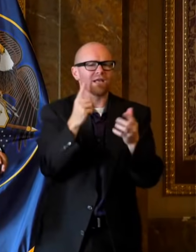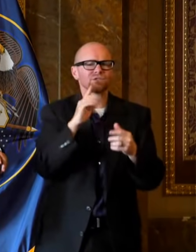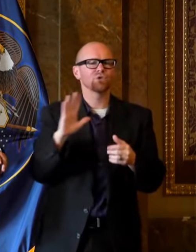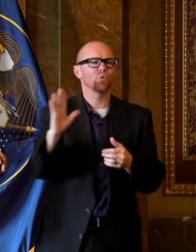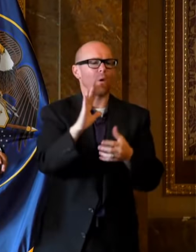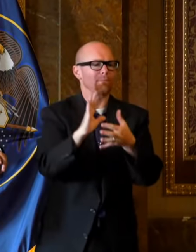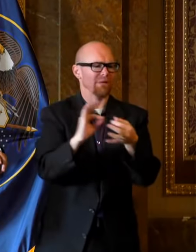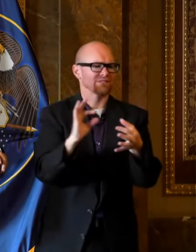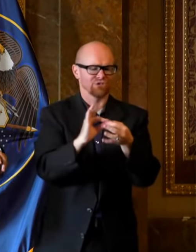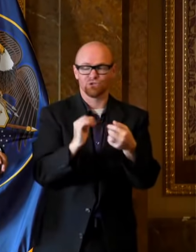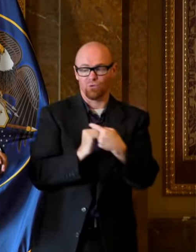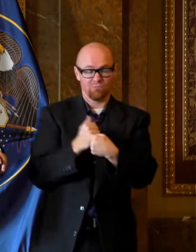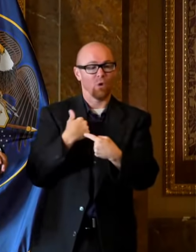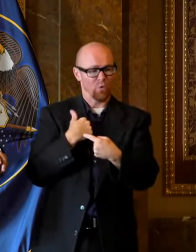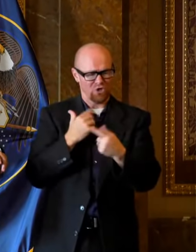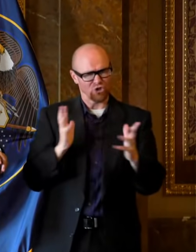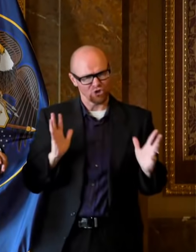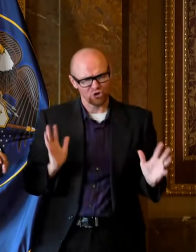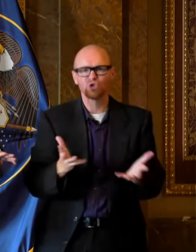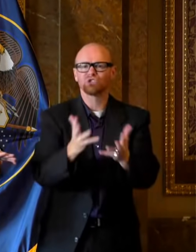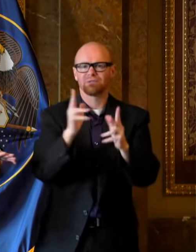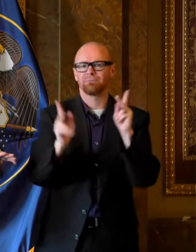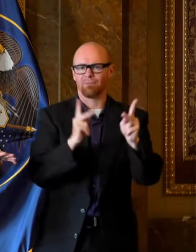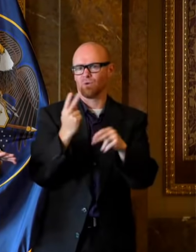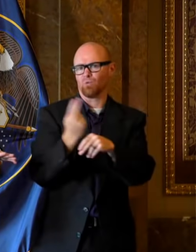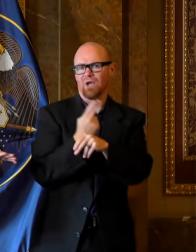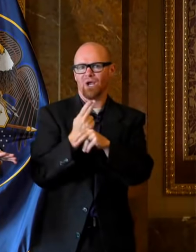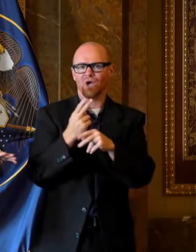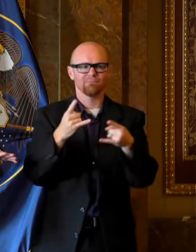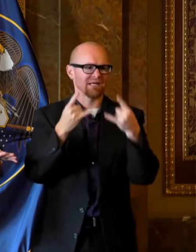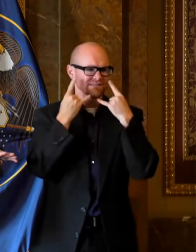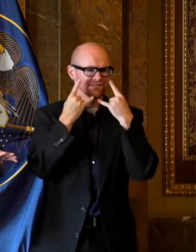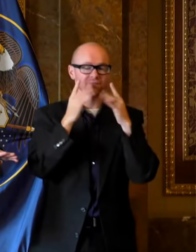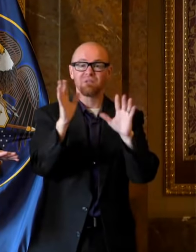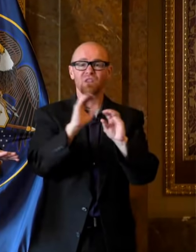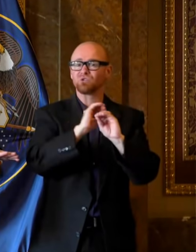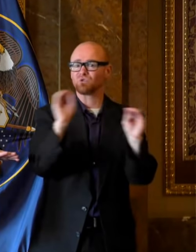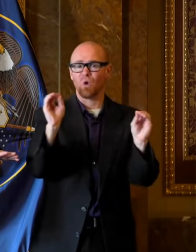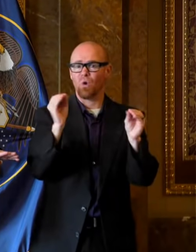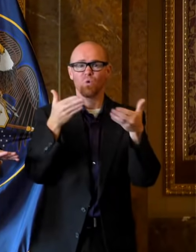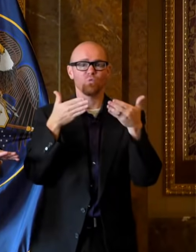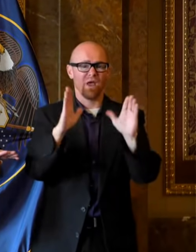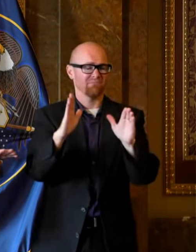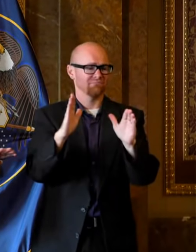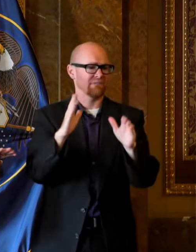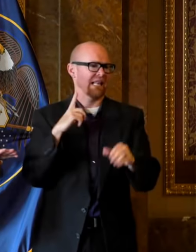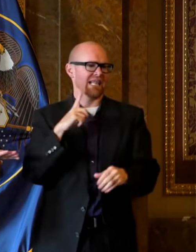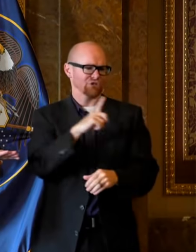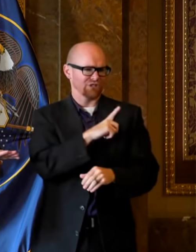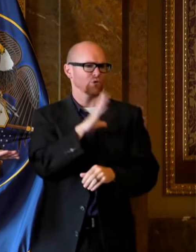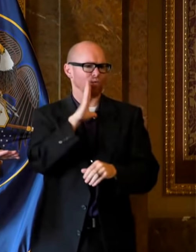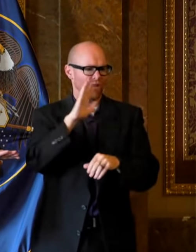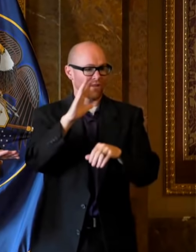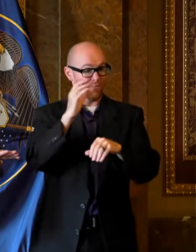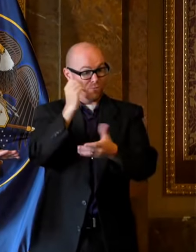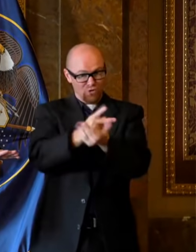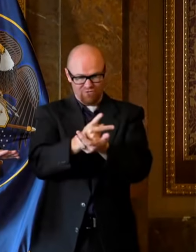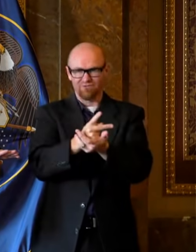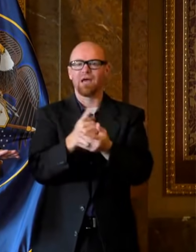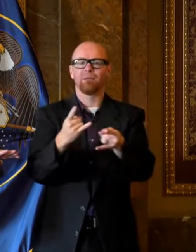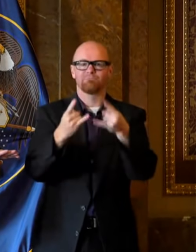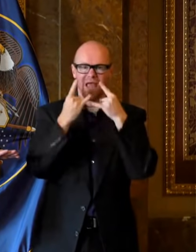we are encouraging people to wear masks. Look, there is no way the legislature is going to approve a mask mandate for the state. They've made that very, very